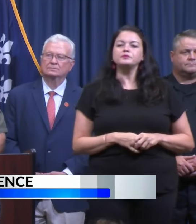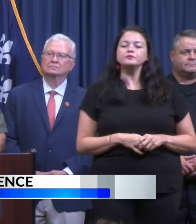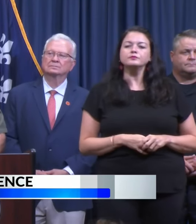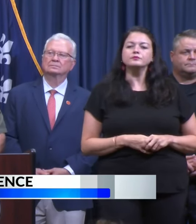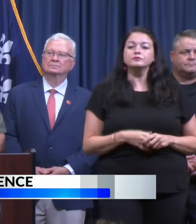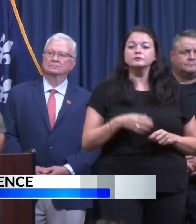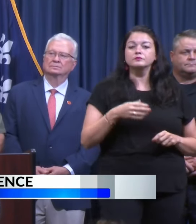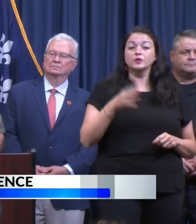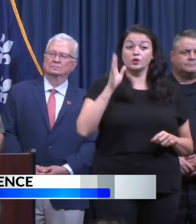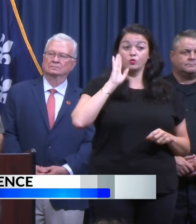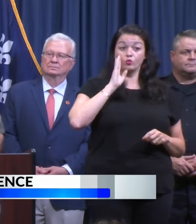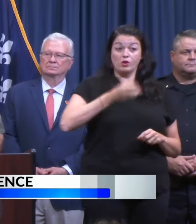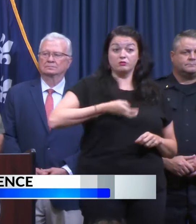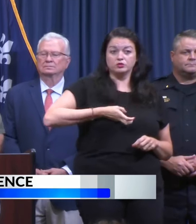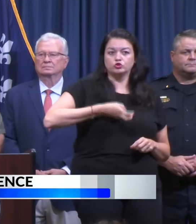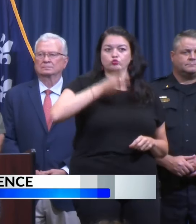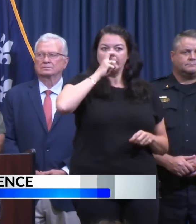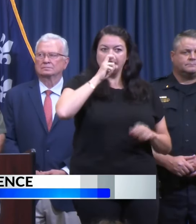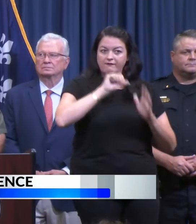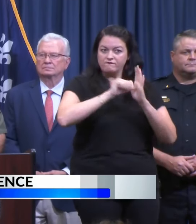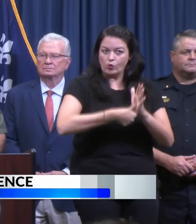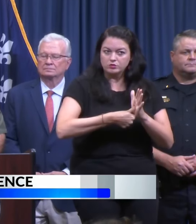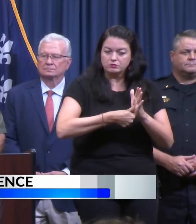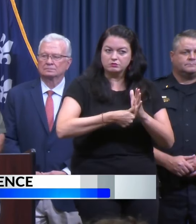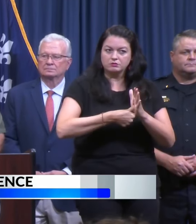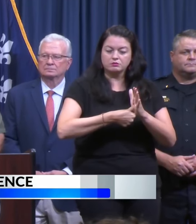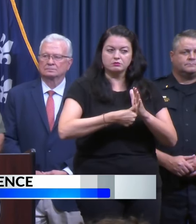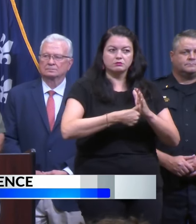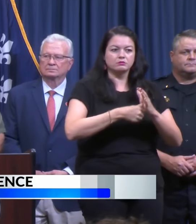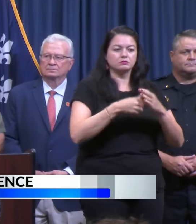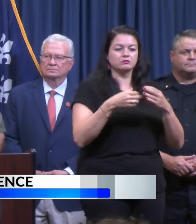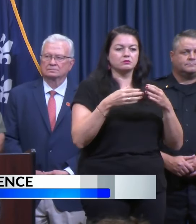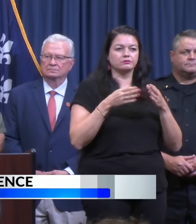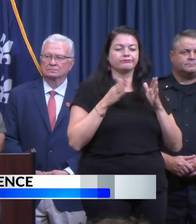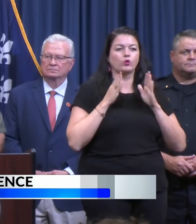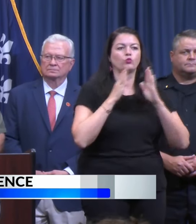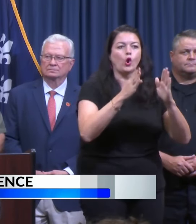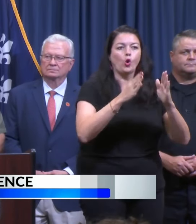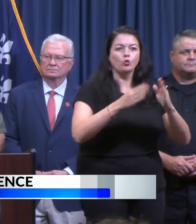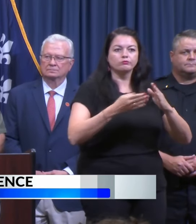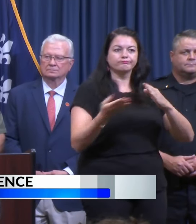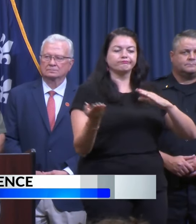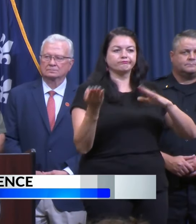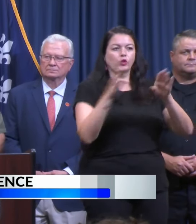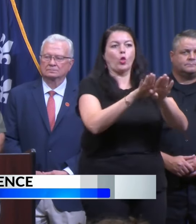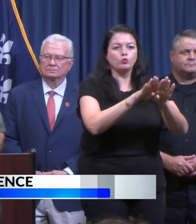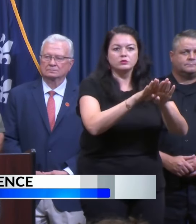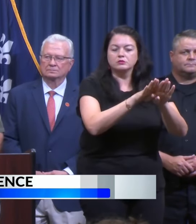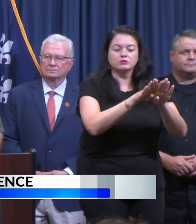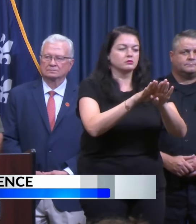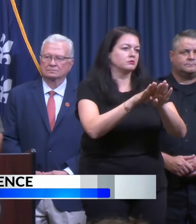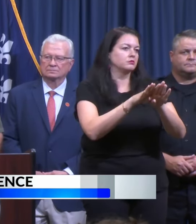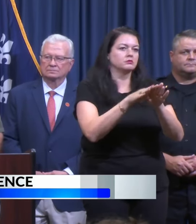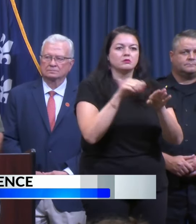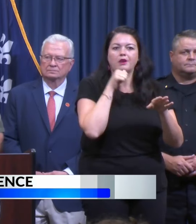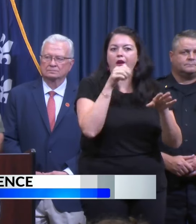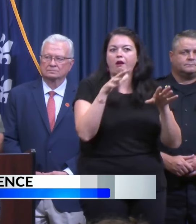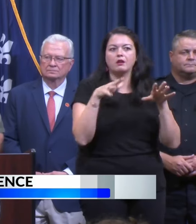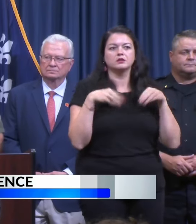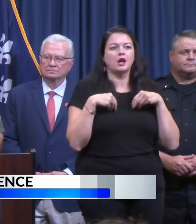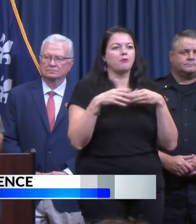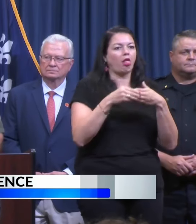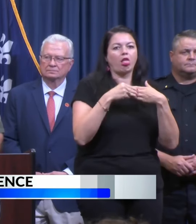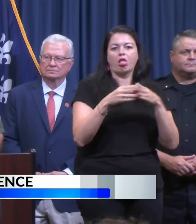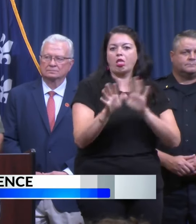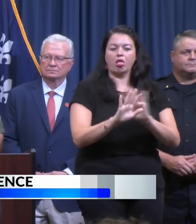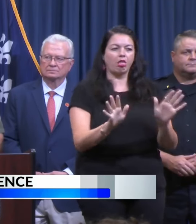strict enforcement of road closures. There will be zero tolerance for road closure violations. I would ask that, although I